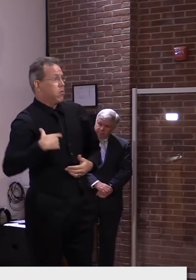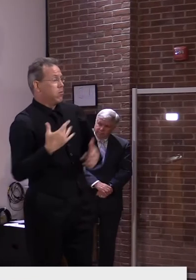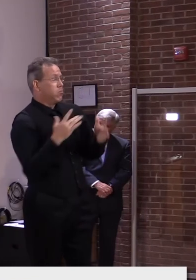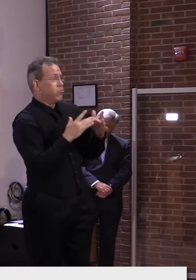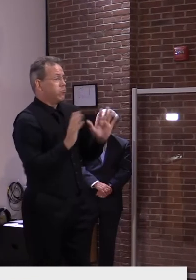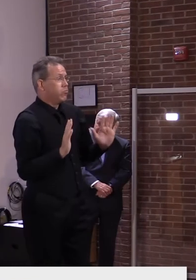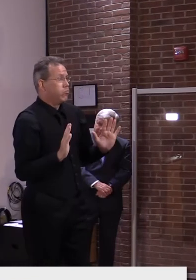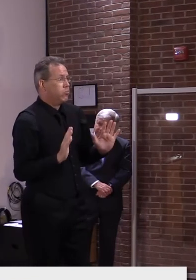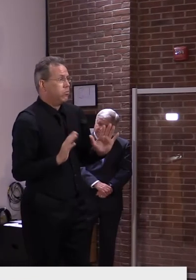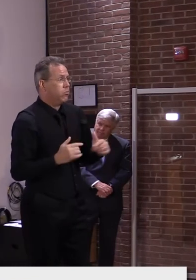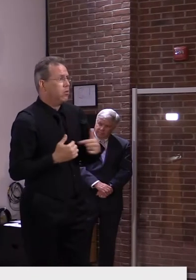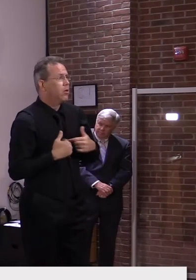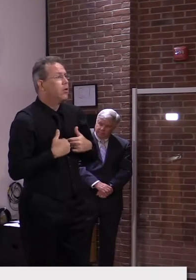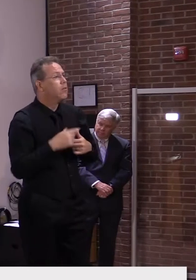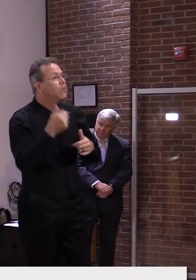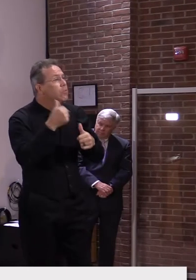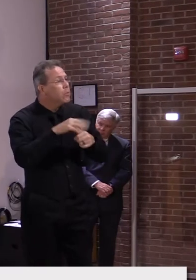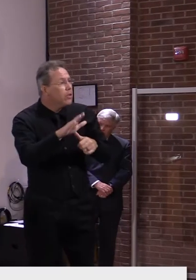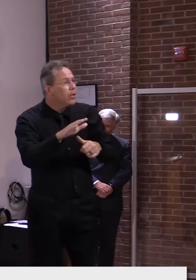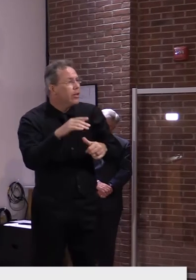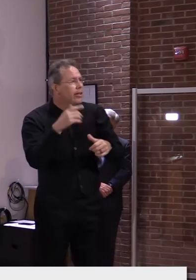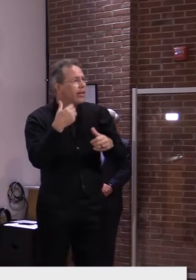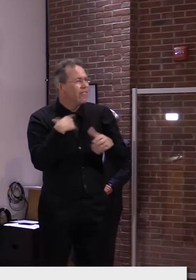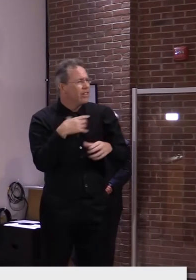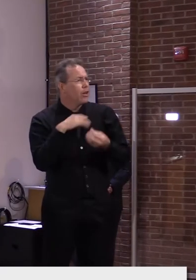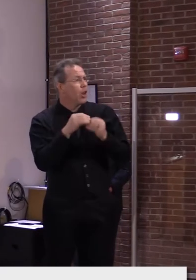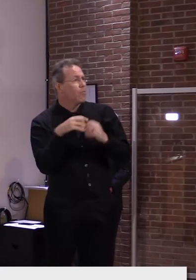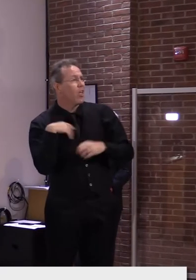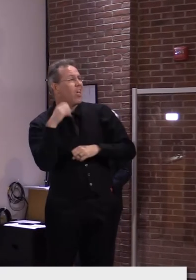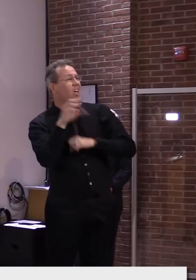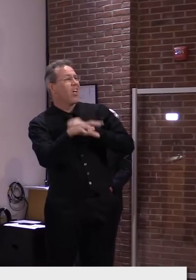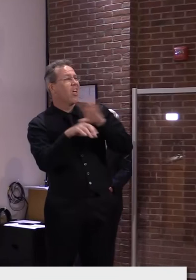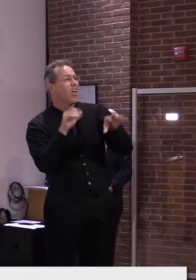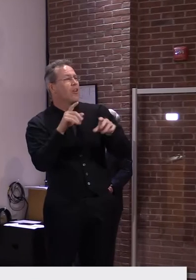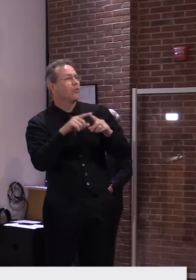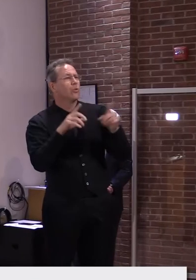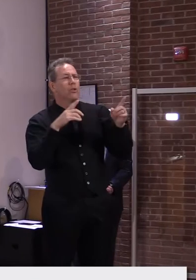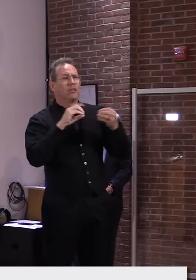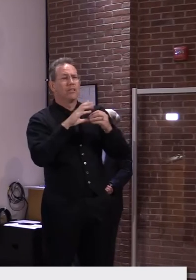we report these things to the CDC, but then we wait to see what we get back.